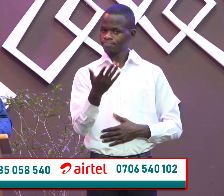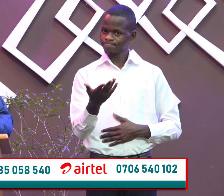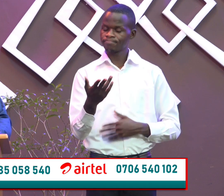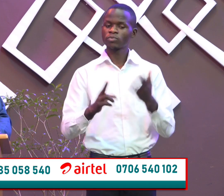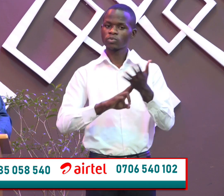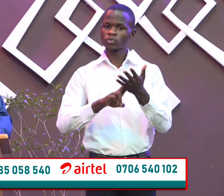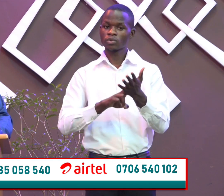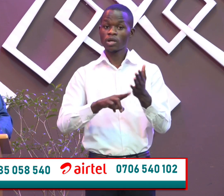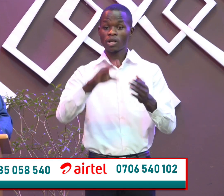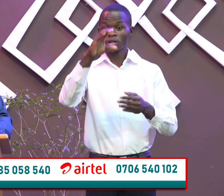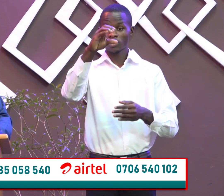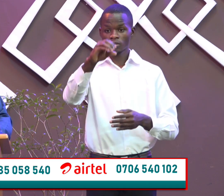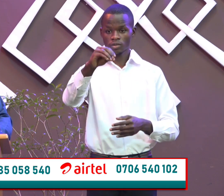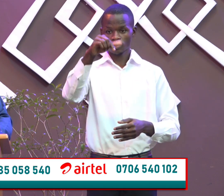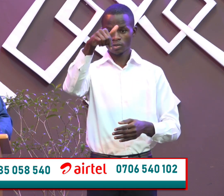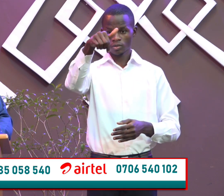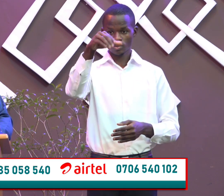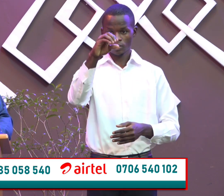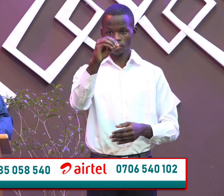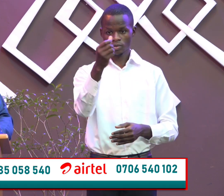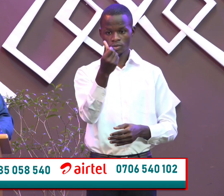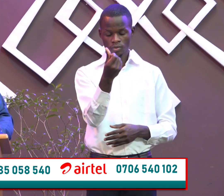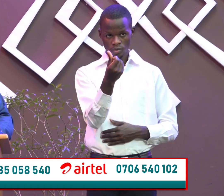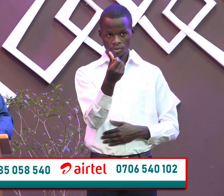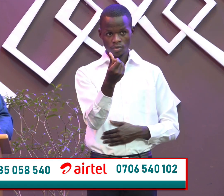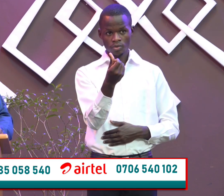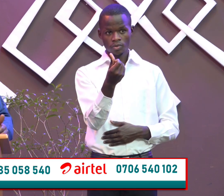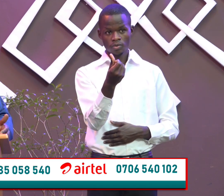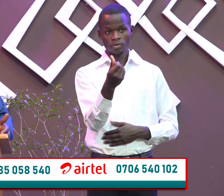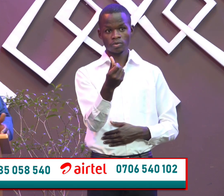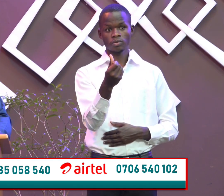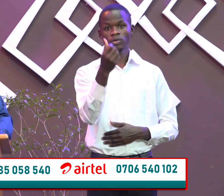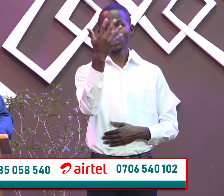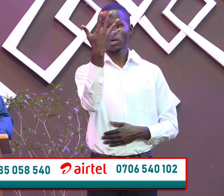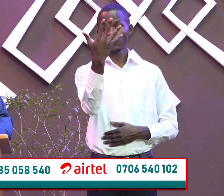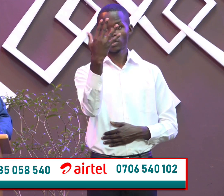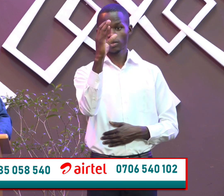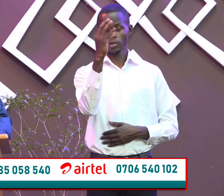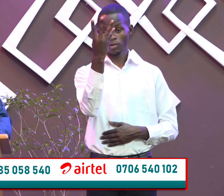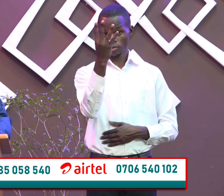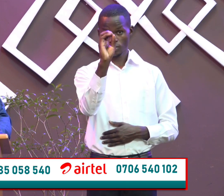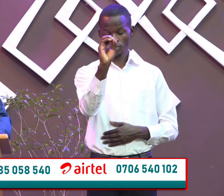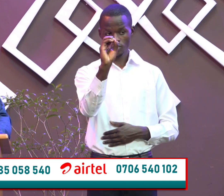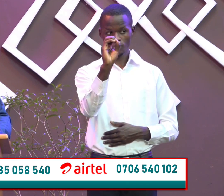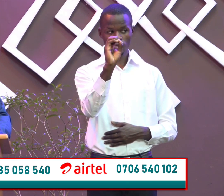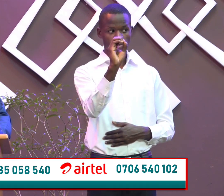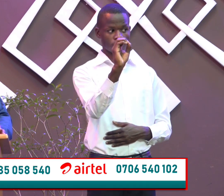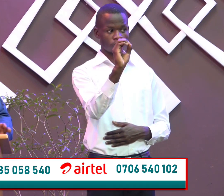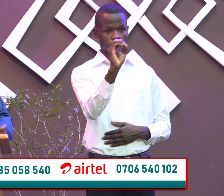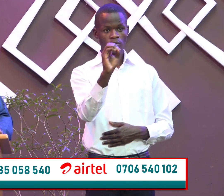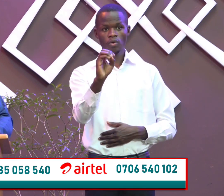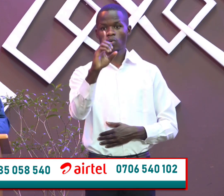use 0706. Mukozesa note 78. 540. 54